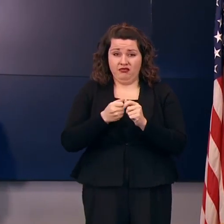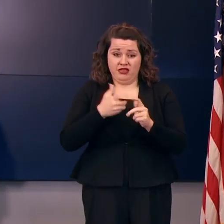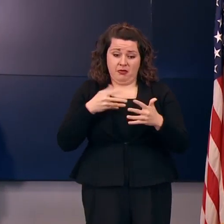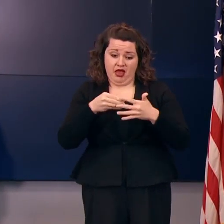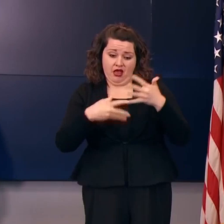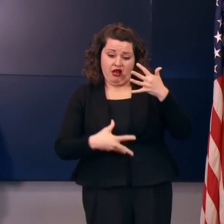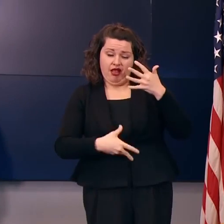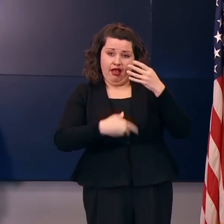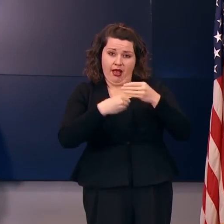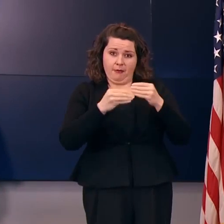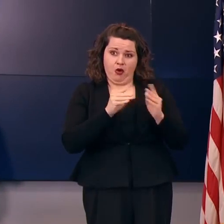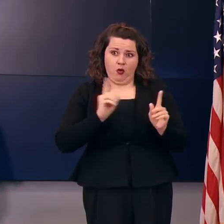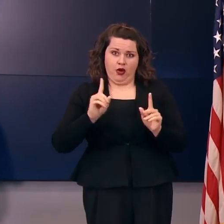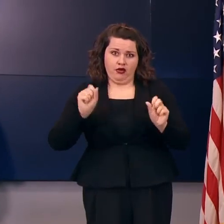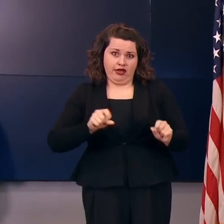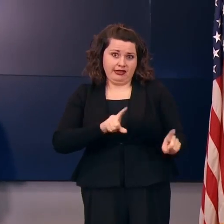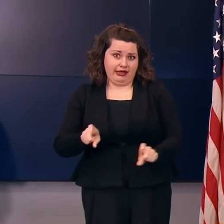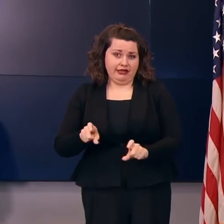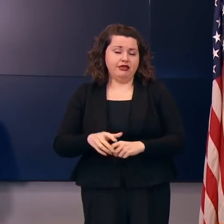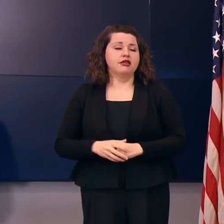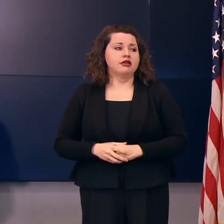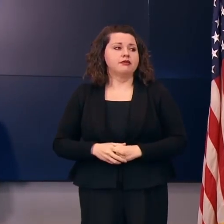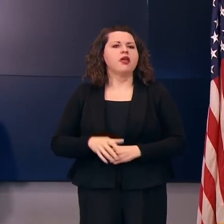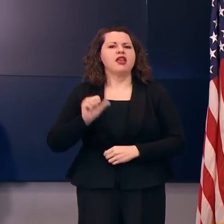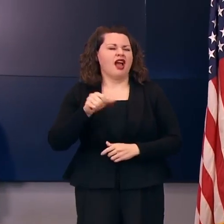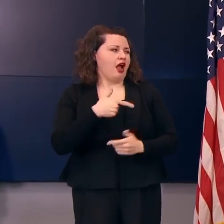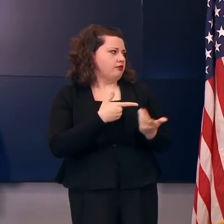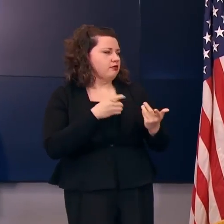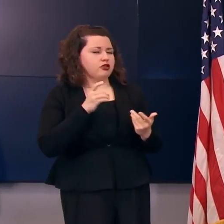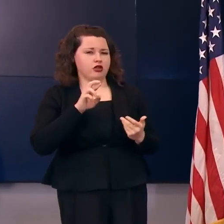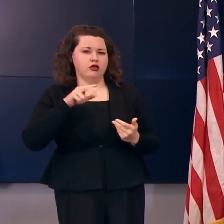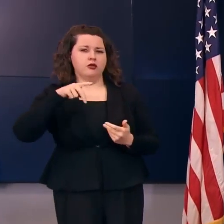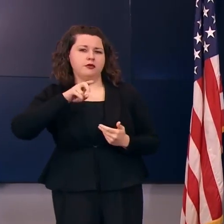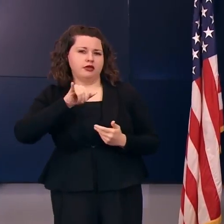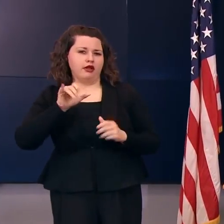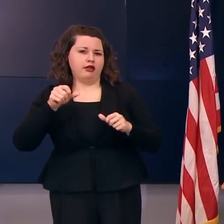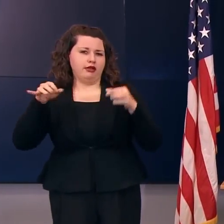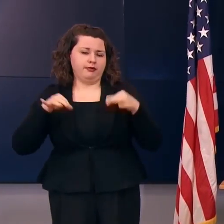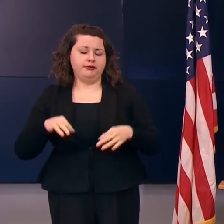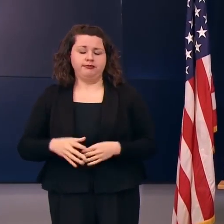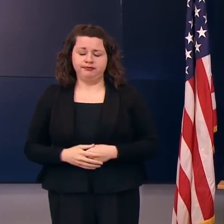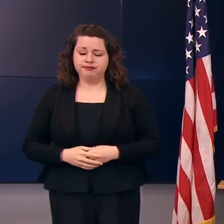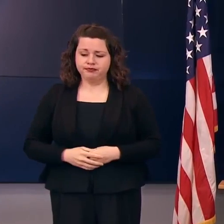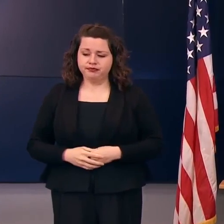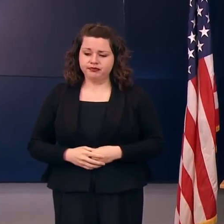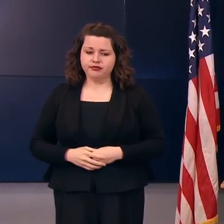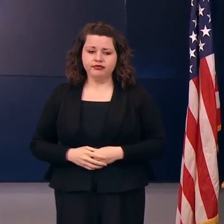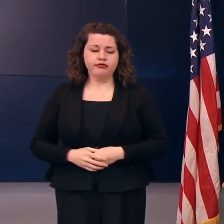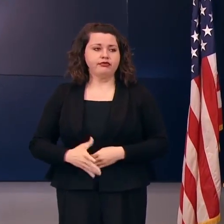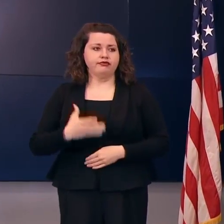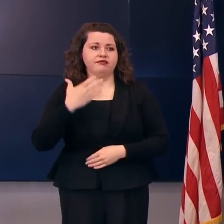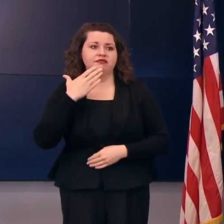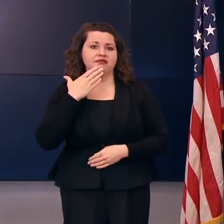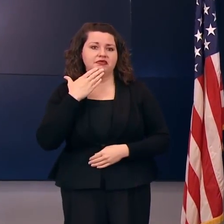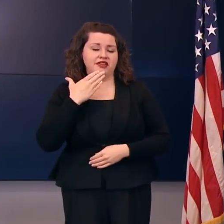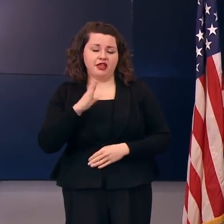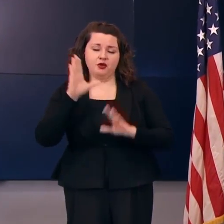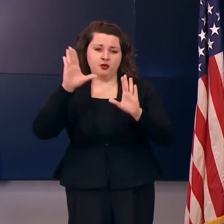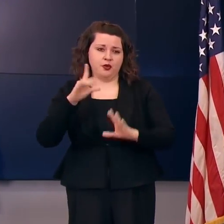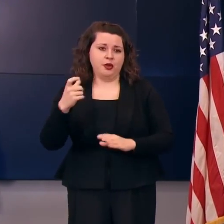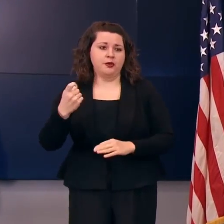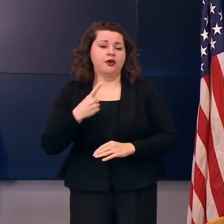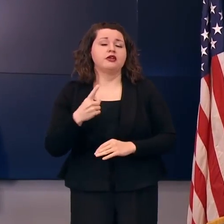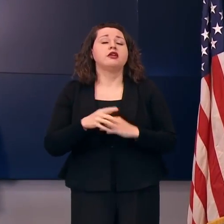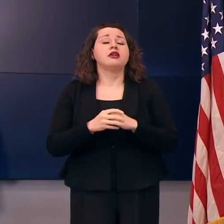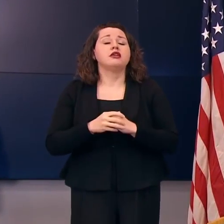testing capabilities are allowed? Yeah, and they are, but I'll let Dr. Padati talk to you about that. Yeah, thank you for the question. It's a great one.